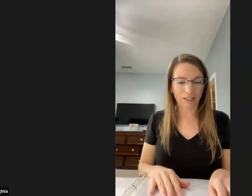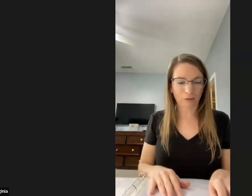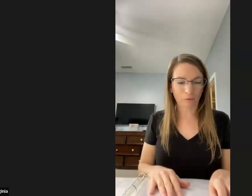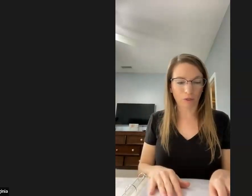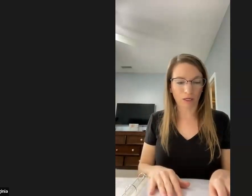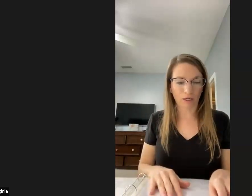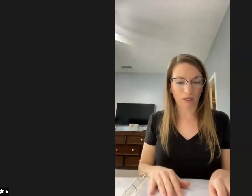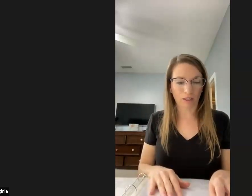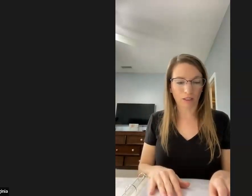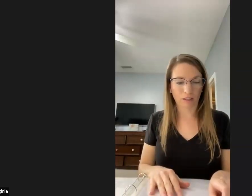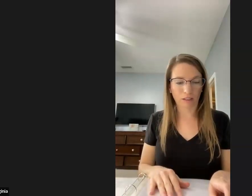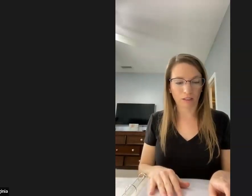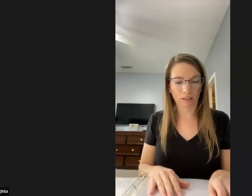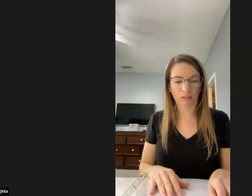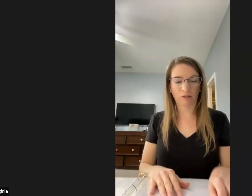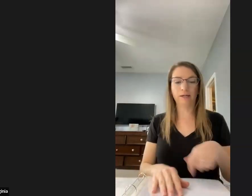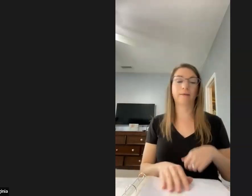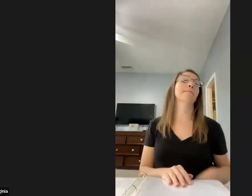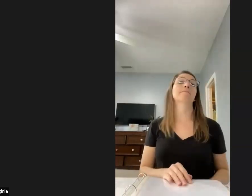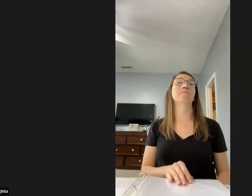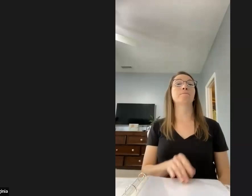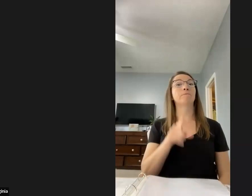Next one. All right.